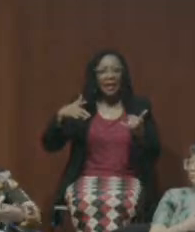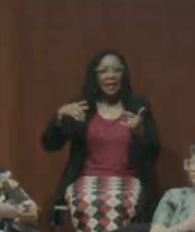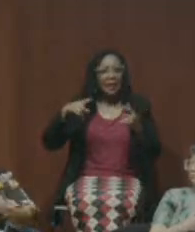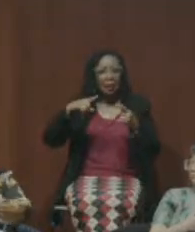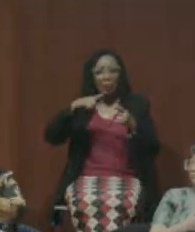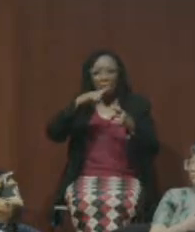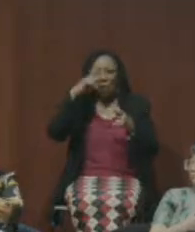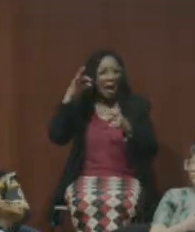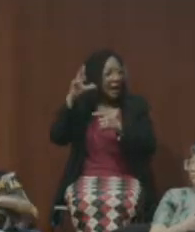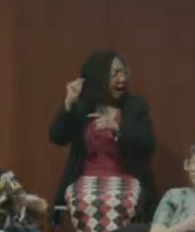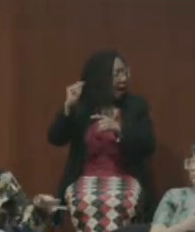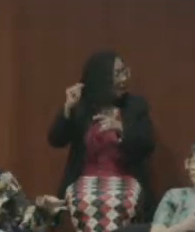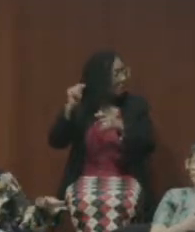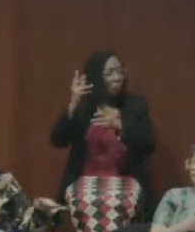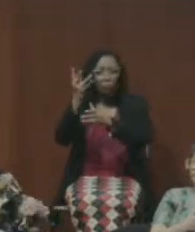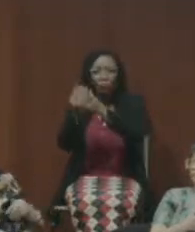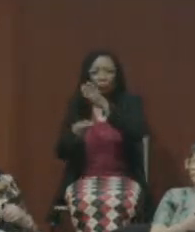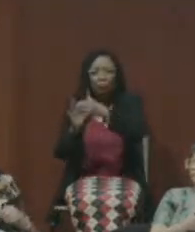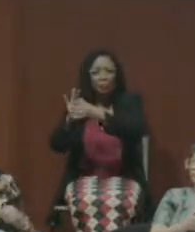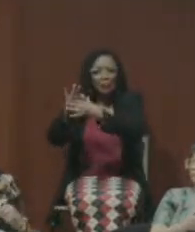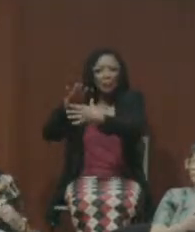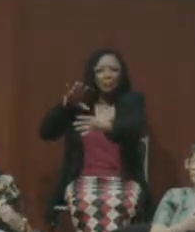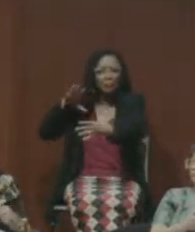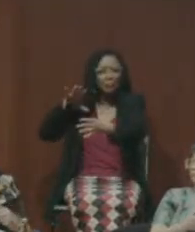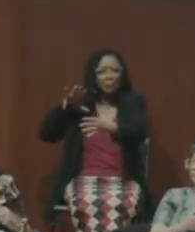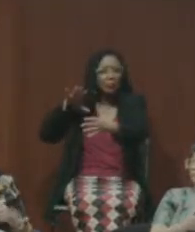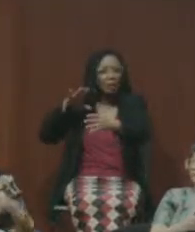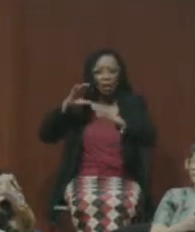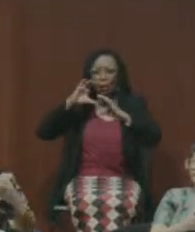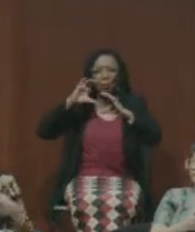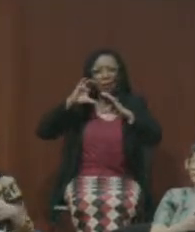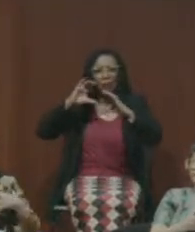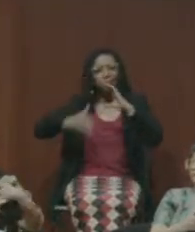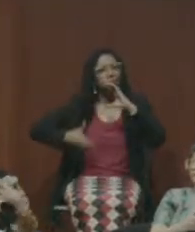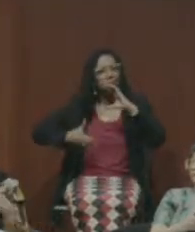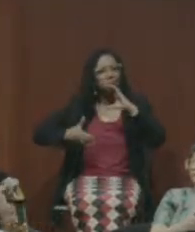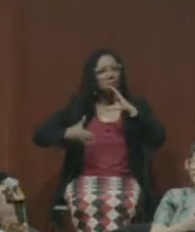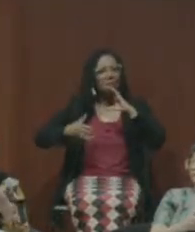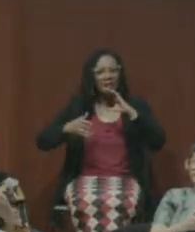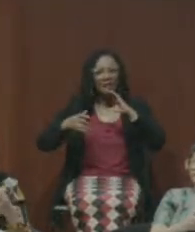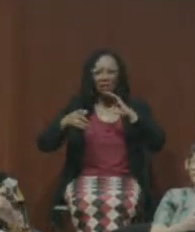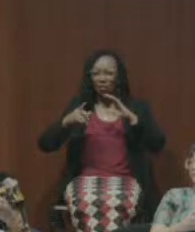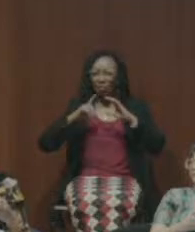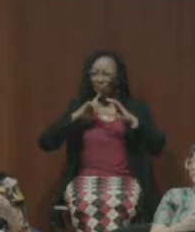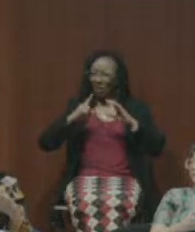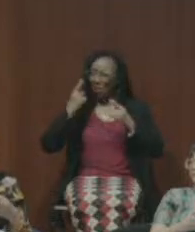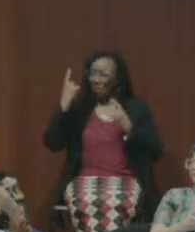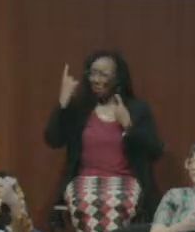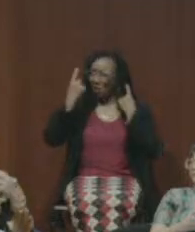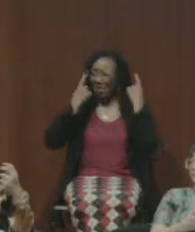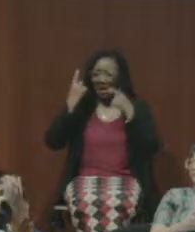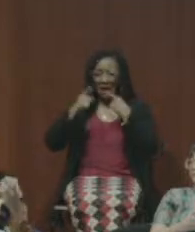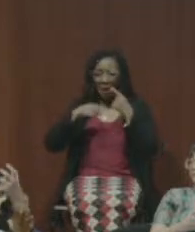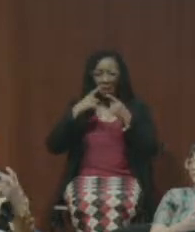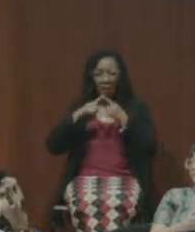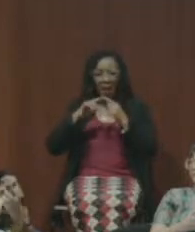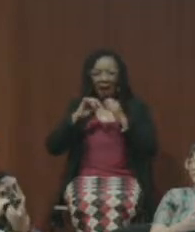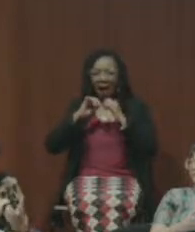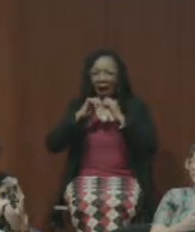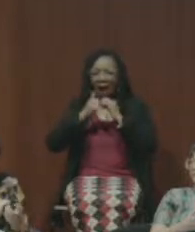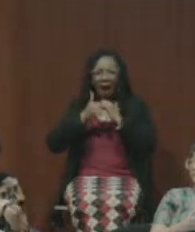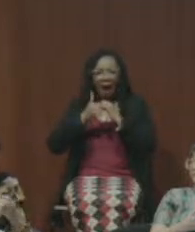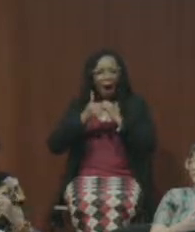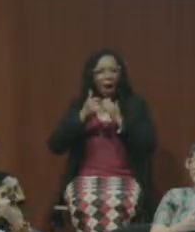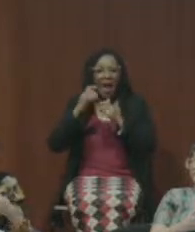tactics of like, disconnecting communication and blackout. So when we think about how would care look